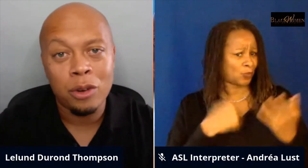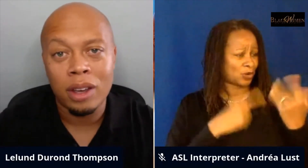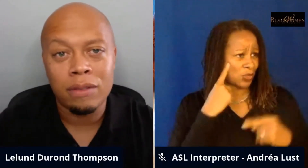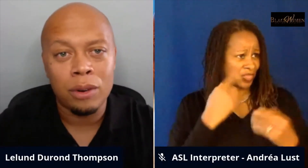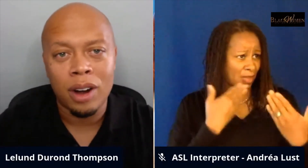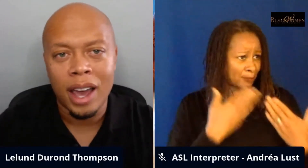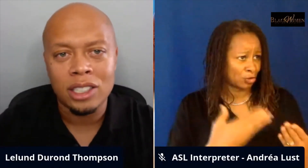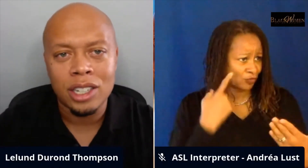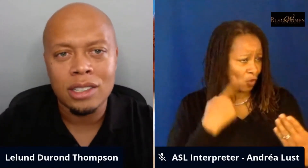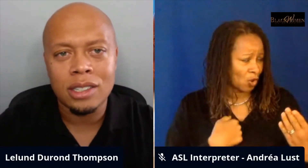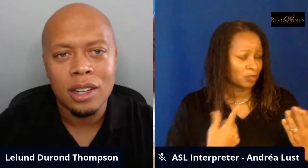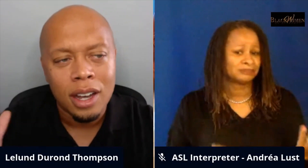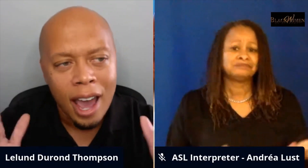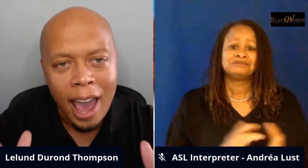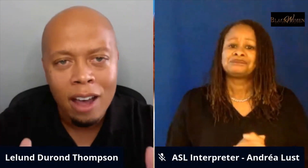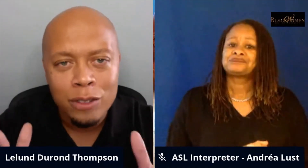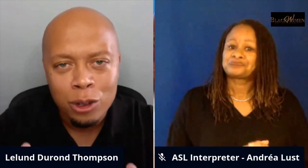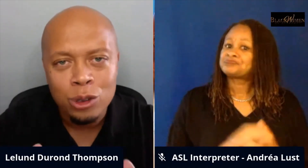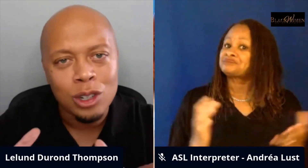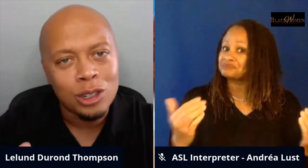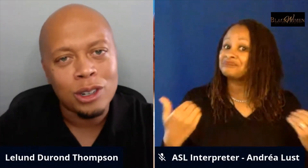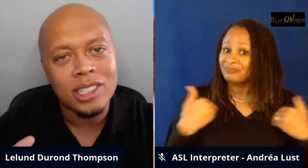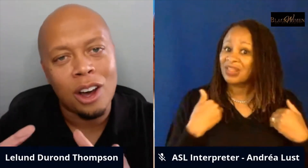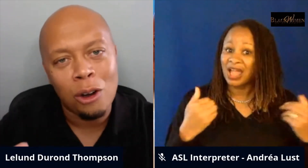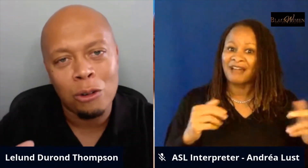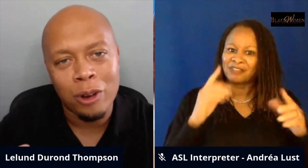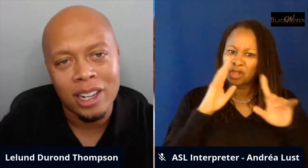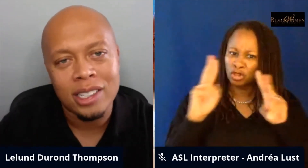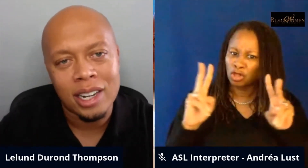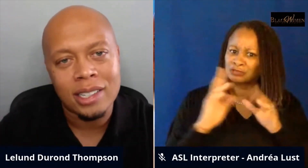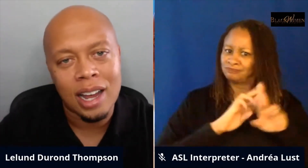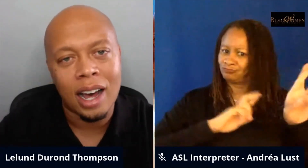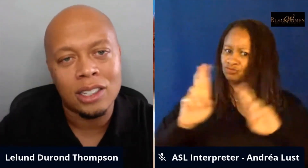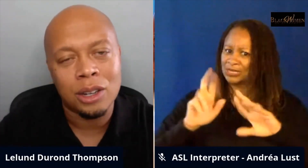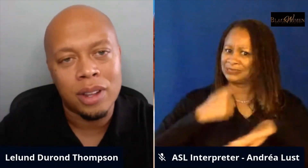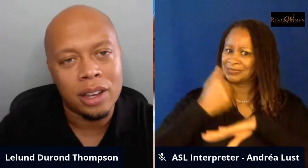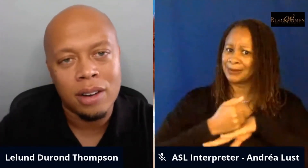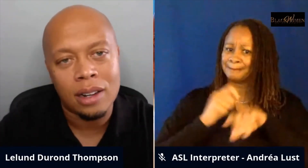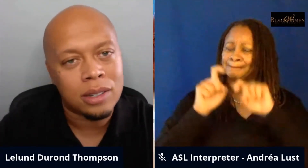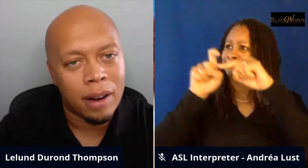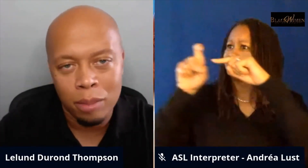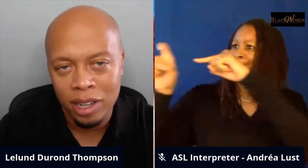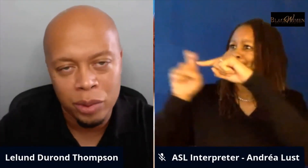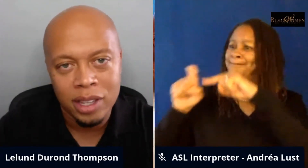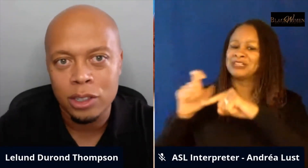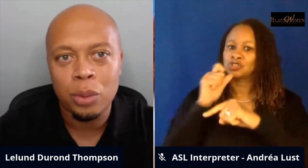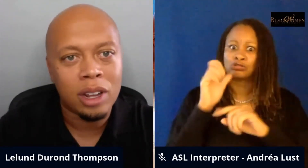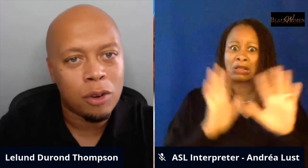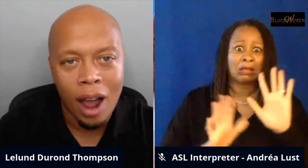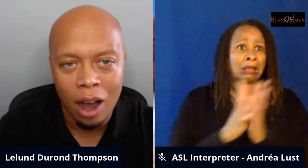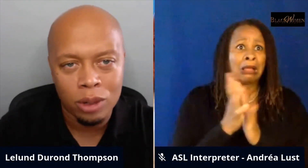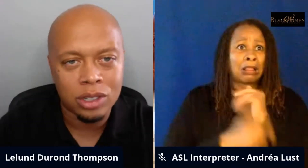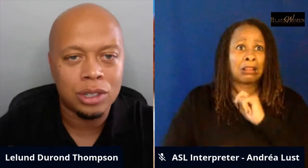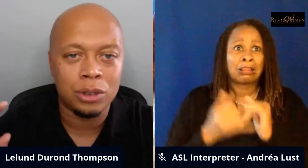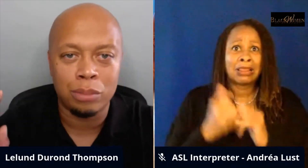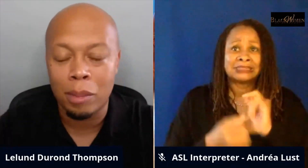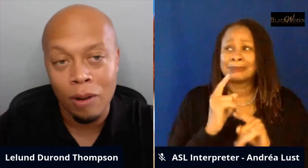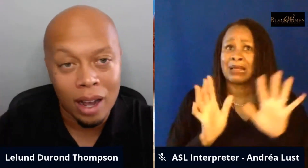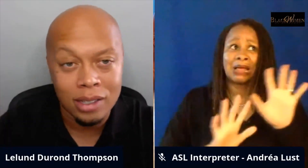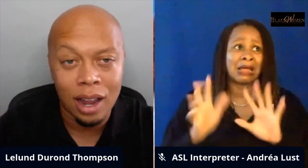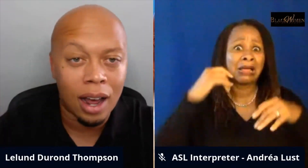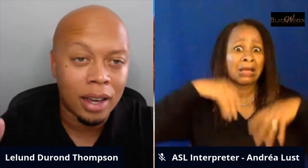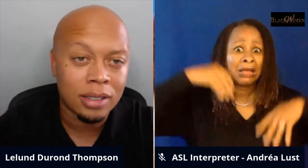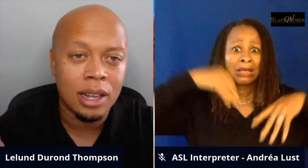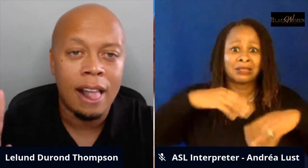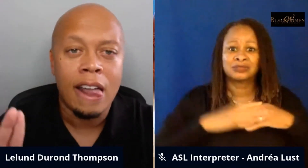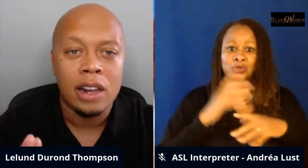might be great for? And just have those looks already set aside so that you're not scrambling within the 24 hours to